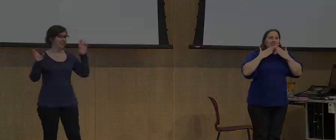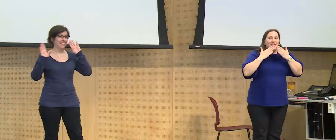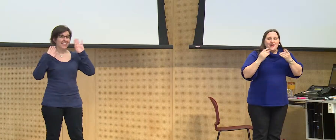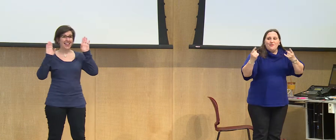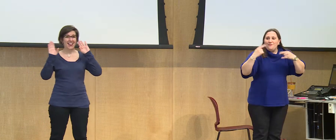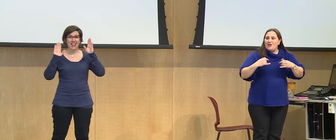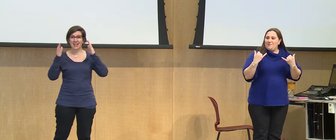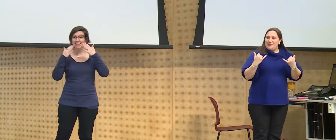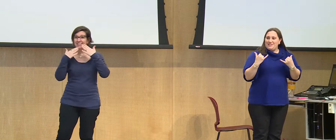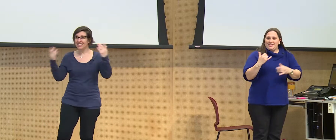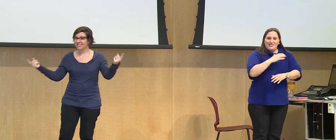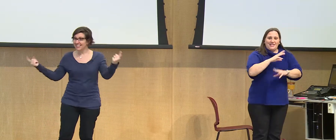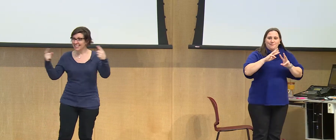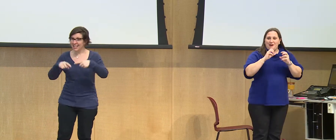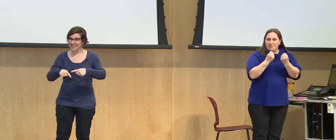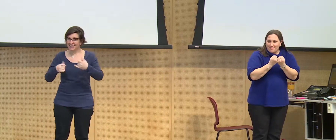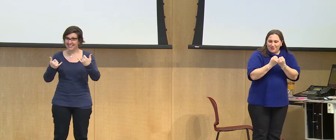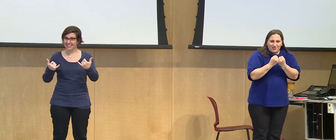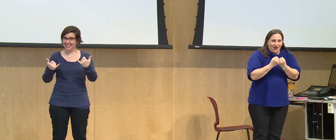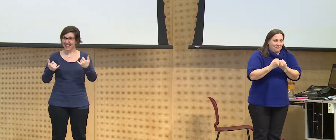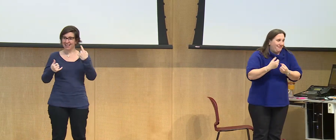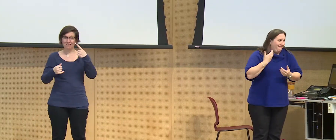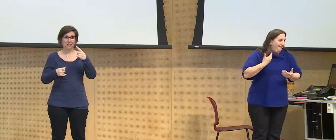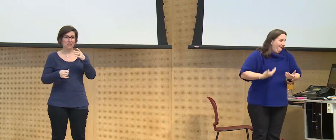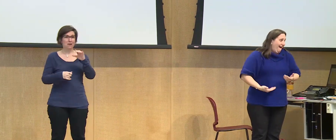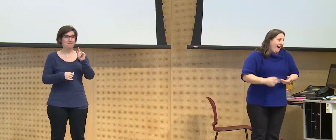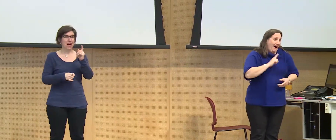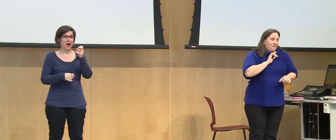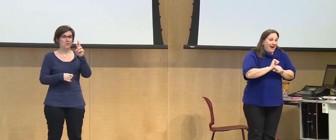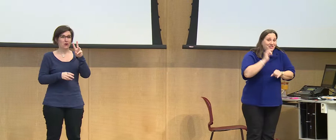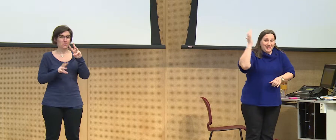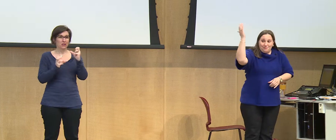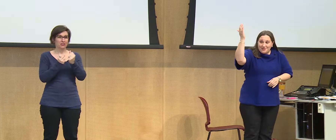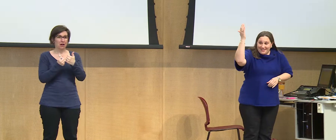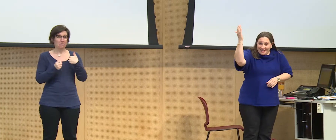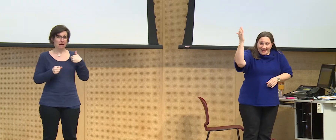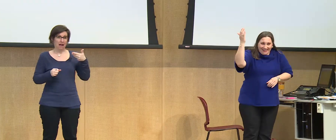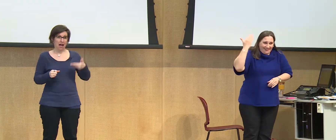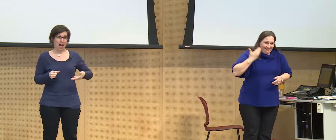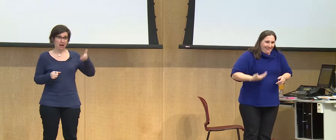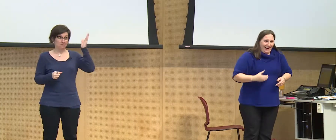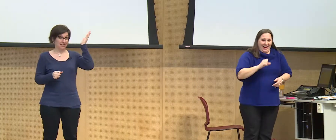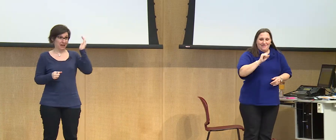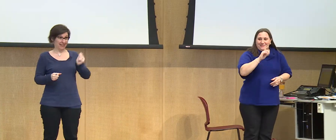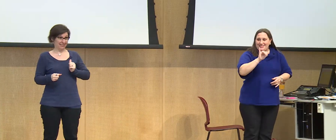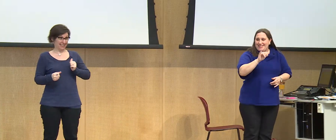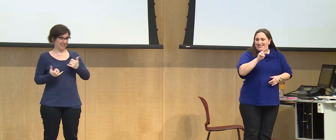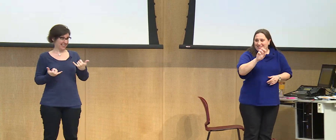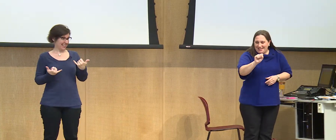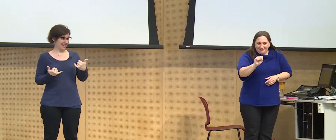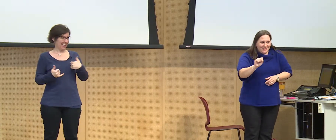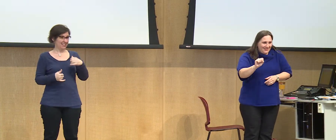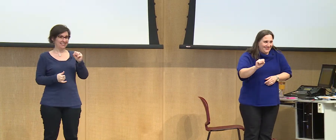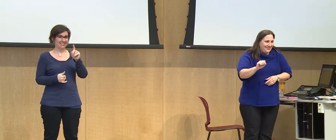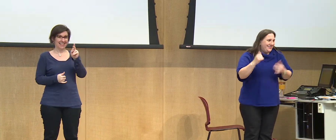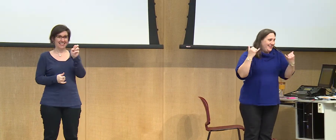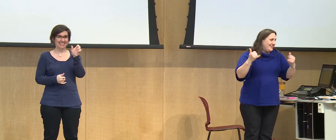And thank you for coming to today's Power Workshop. I'm actually presenting. I'm Stacey Davis, and